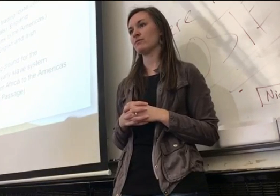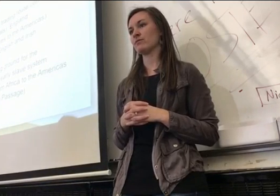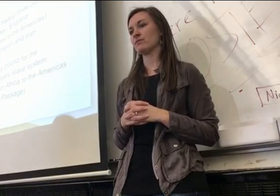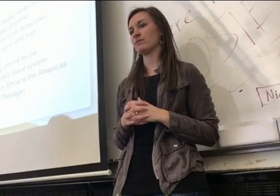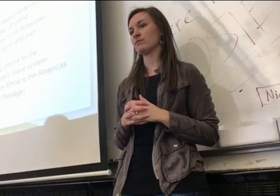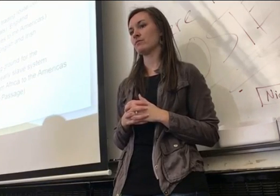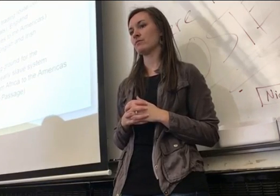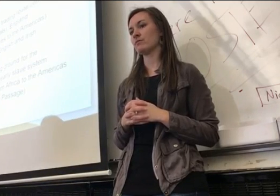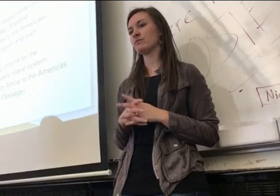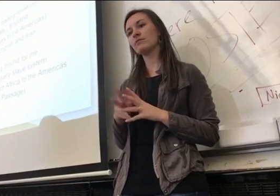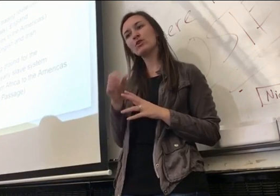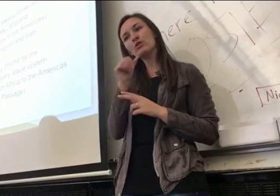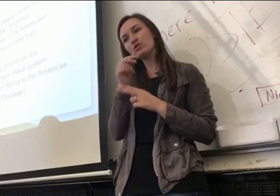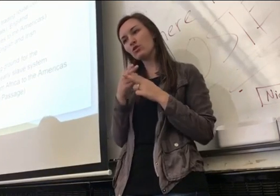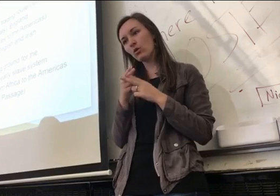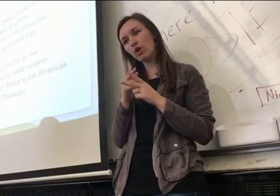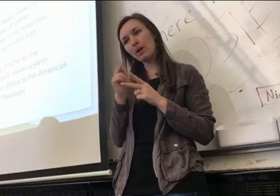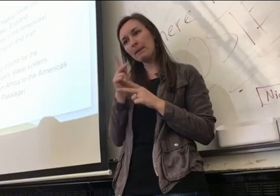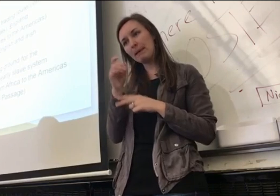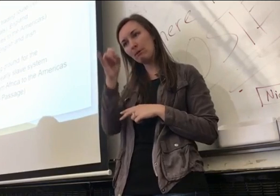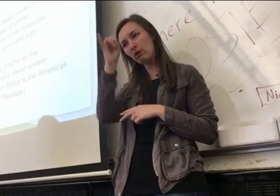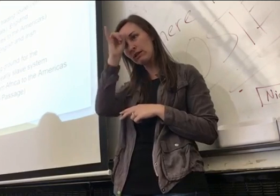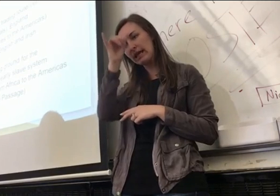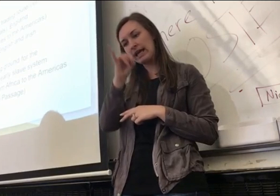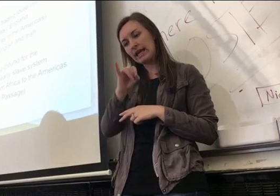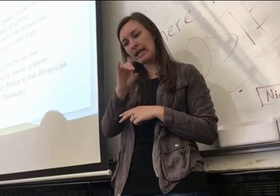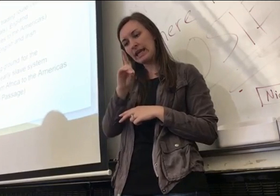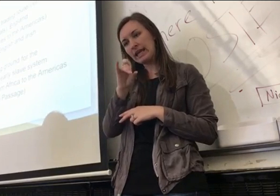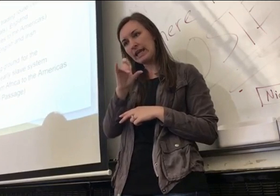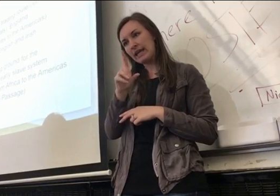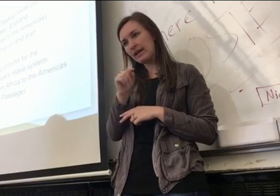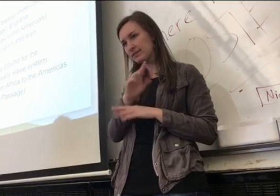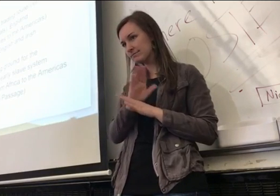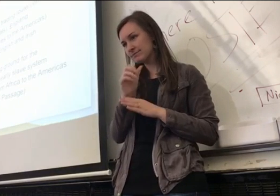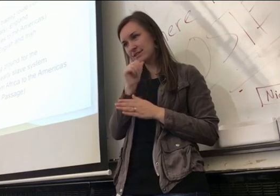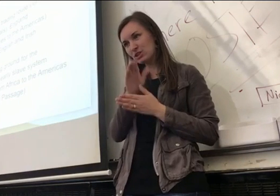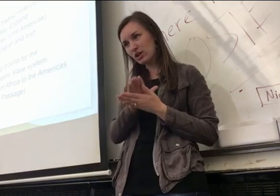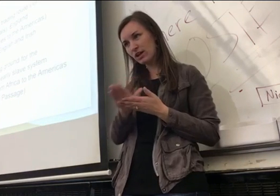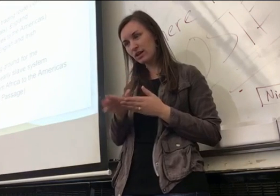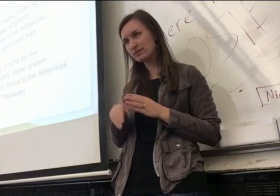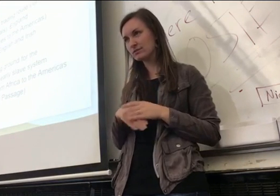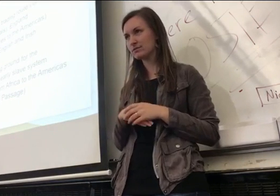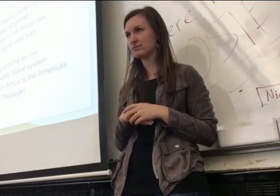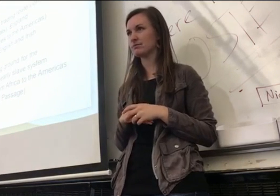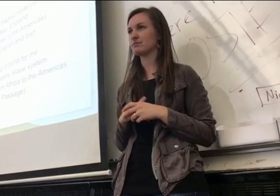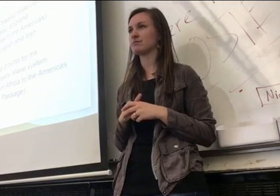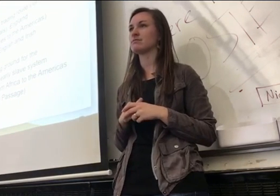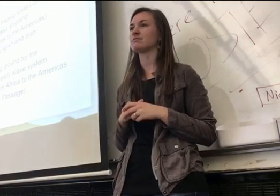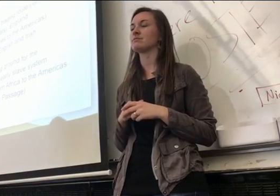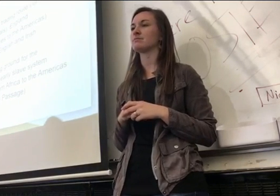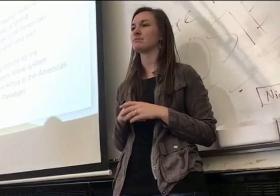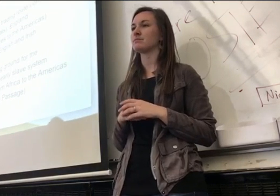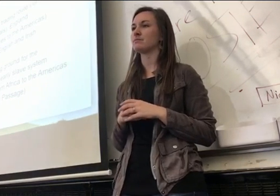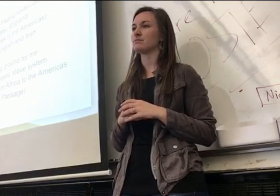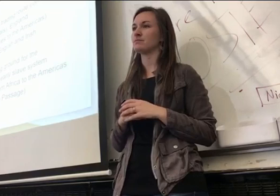Hey, don't call... Why are we calling people idiots? That's not nice. It's not nice. Let's be nice,